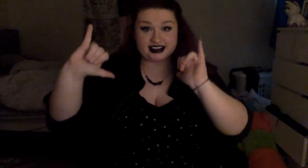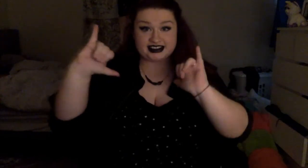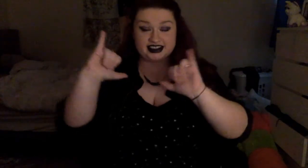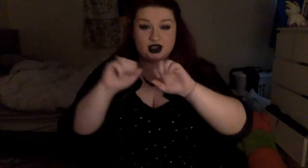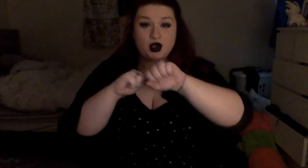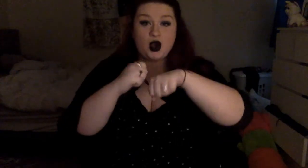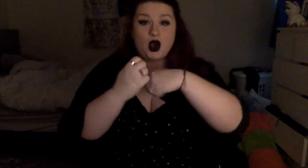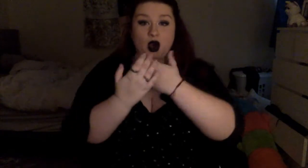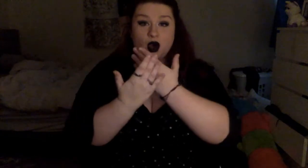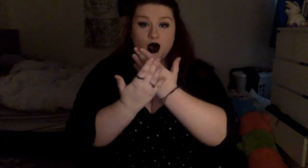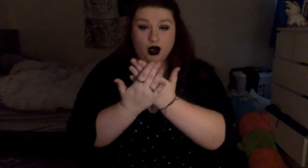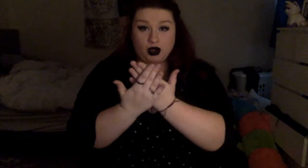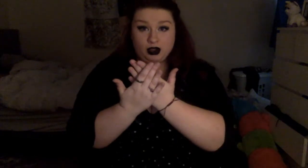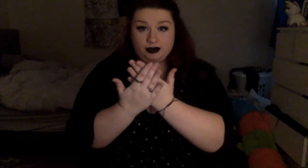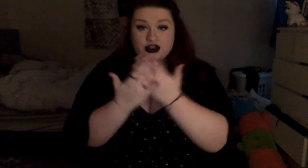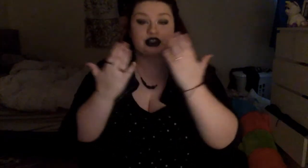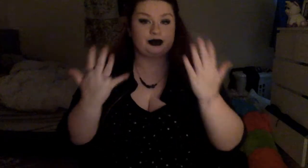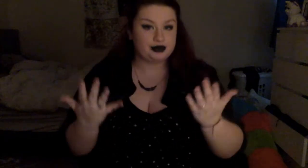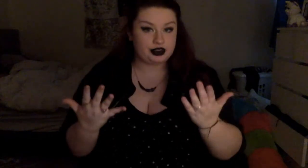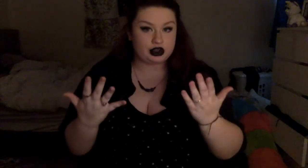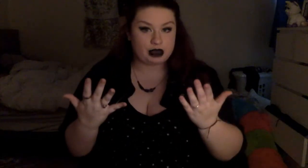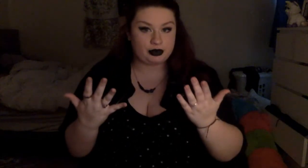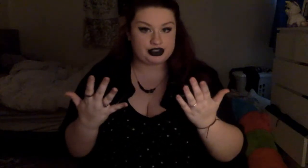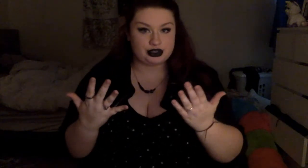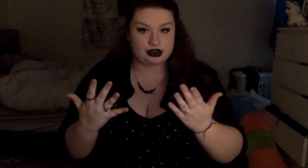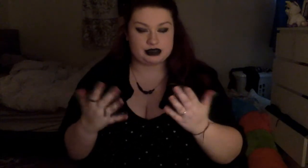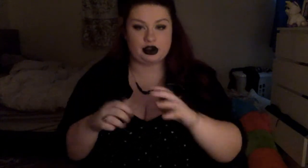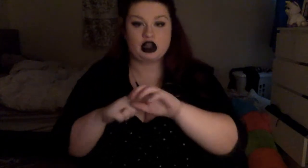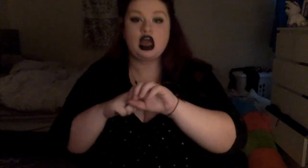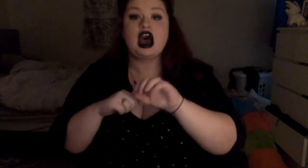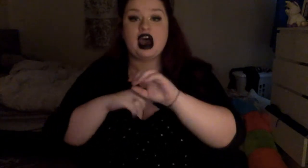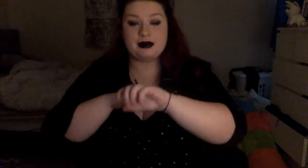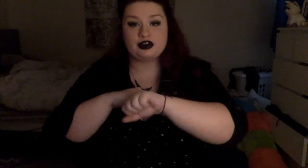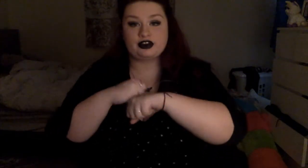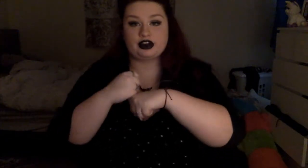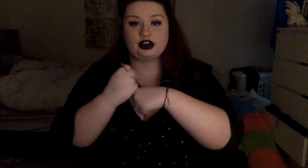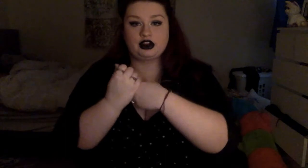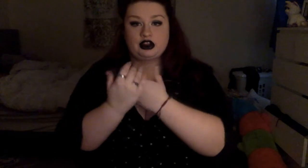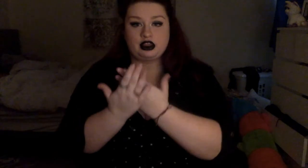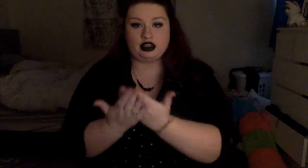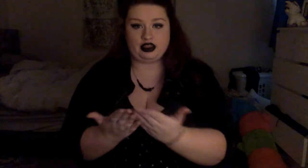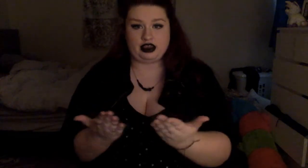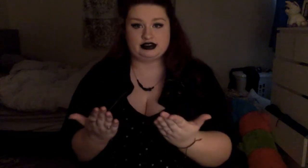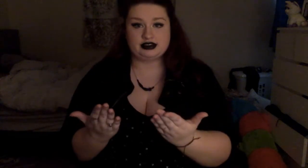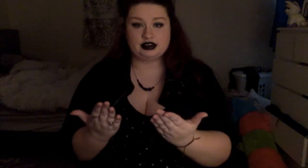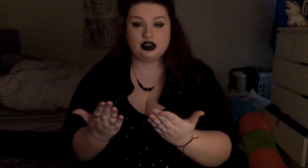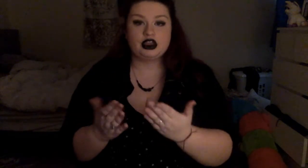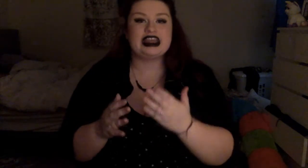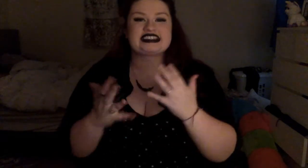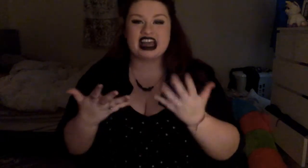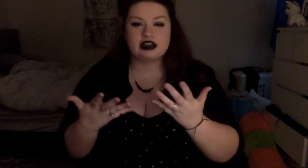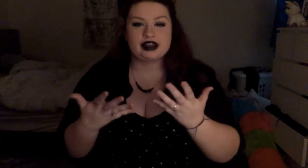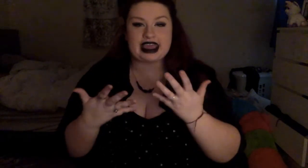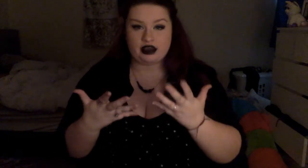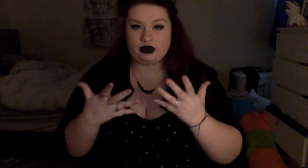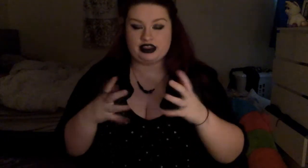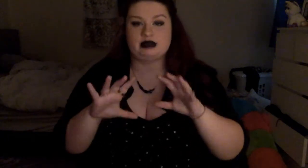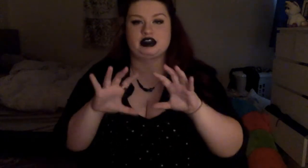us. All. So there are a couple ways to do this part. I prefer this. It's kind of like everything, but it's